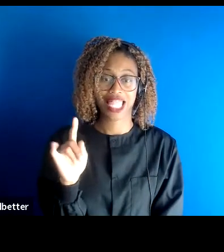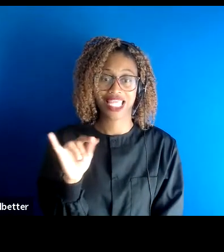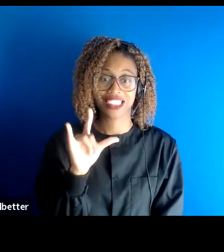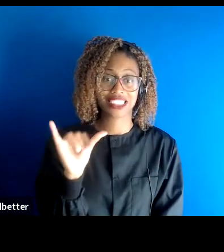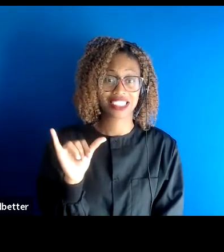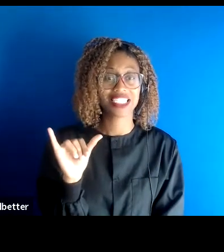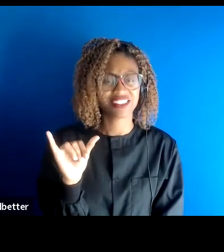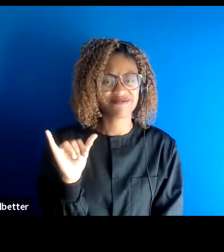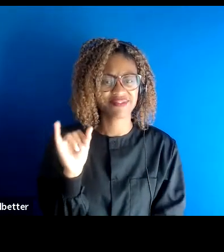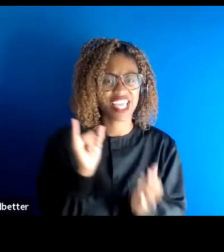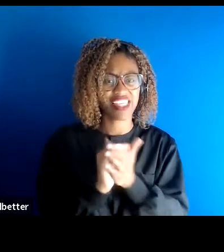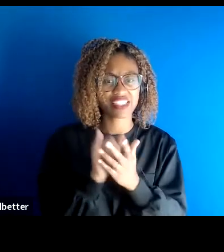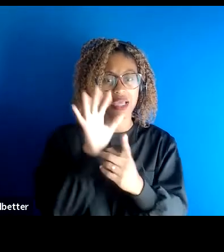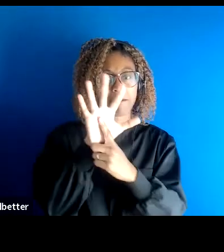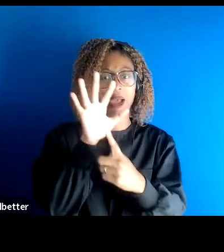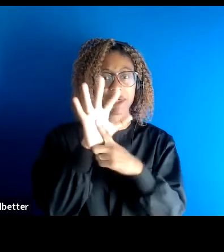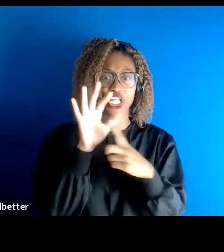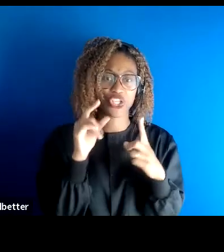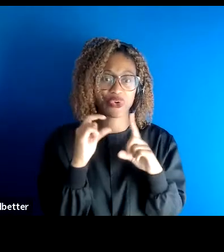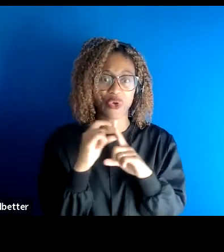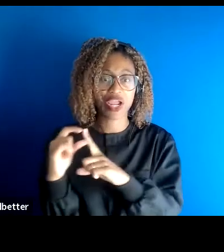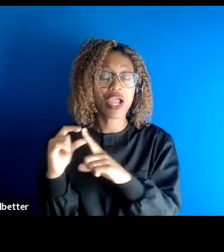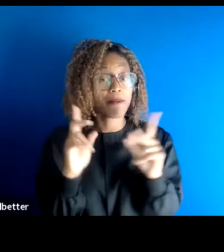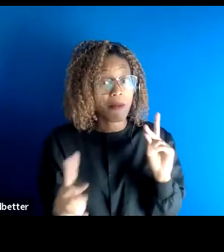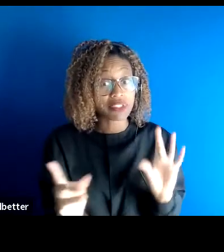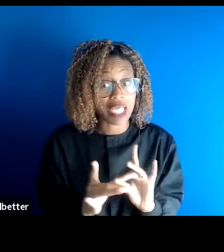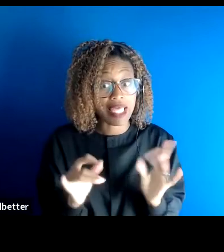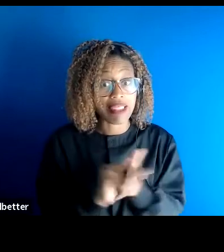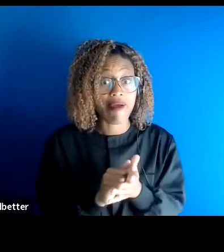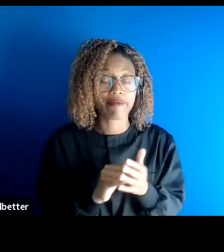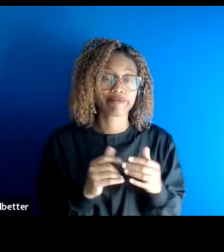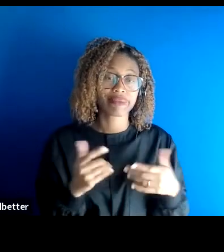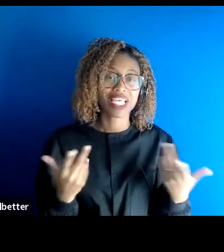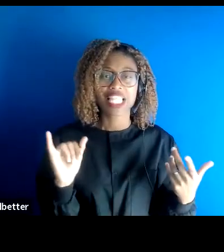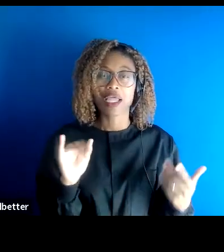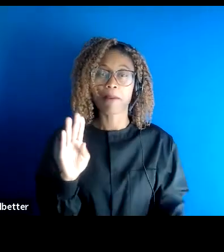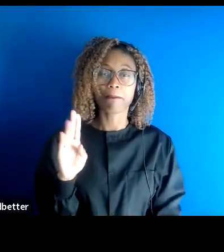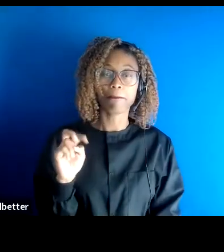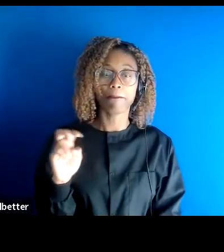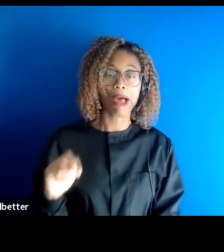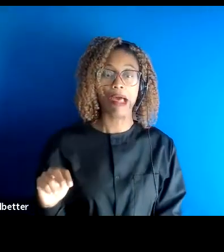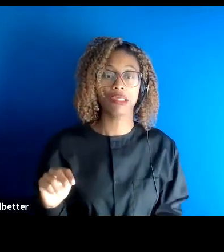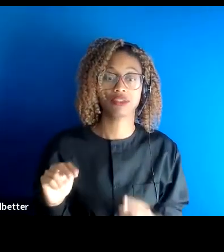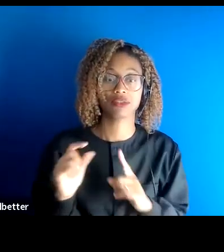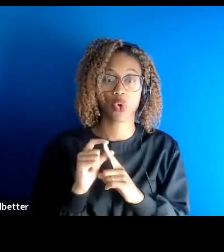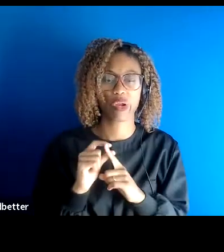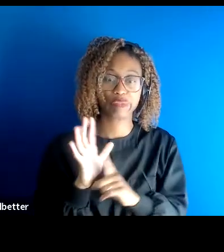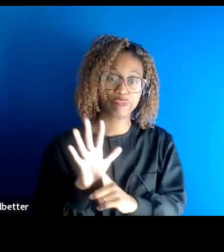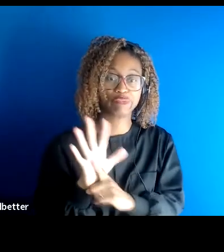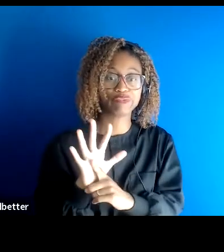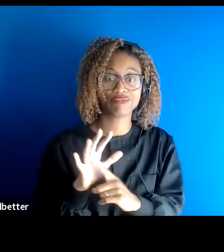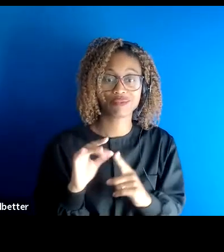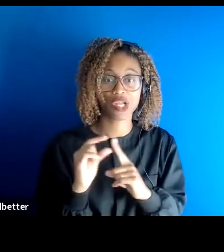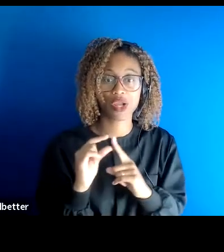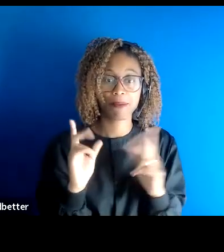um, popular in the media. A lot of people have talked about it, or maybe a buzzword being a term that